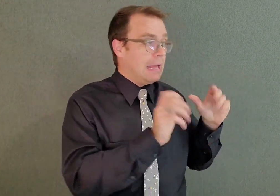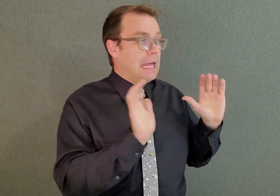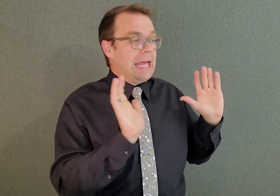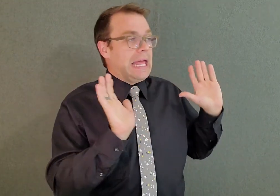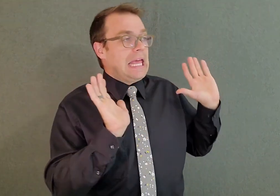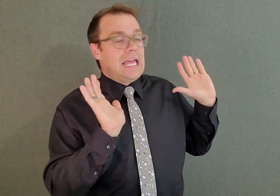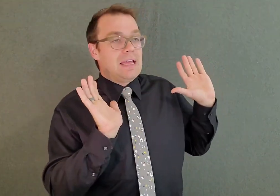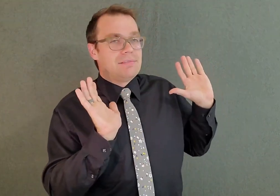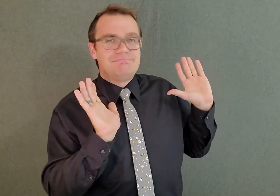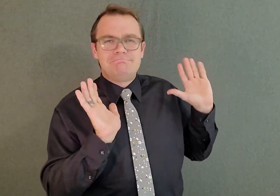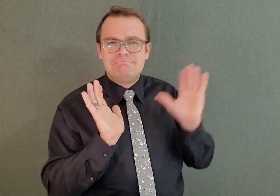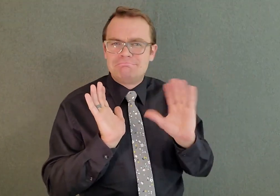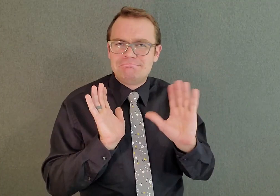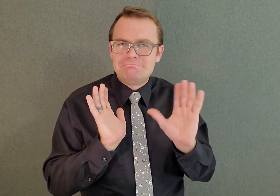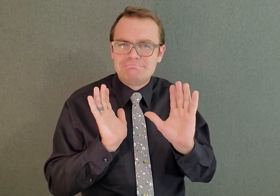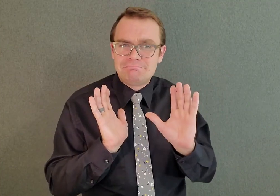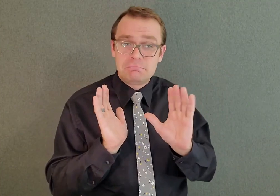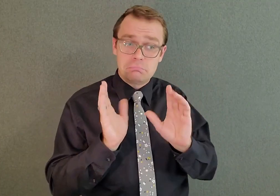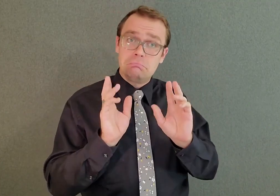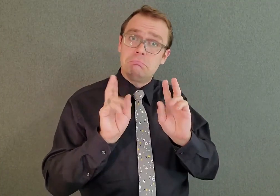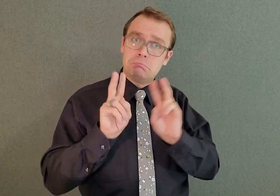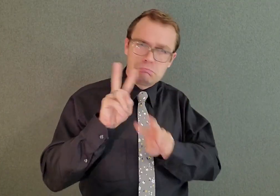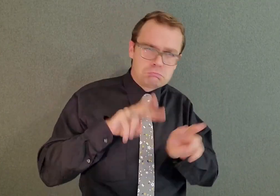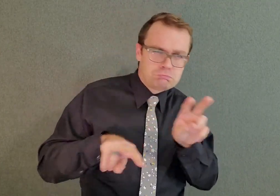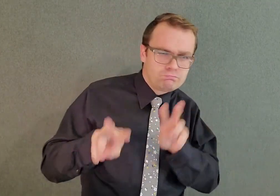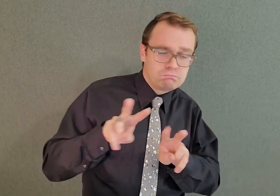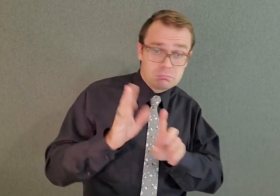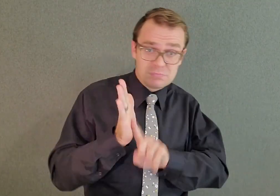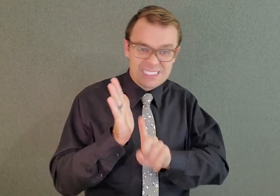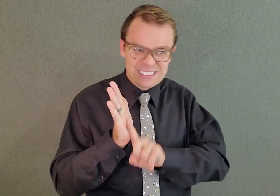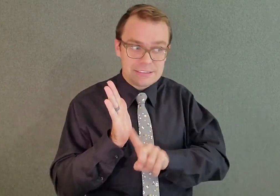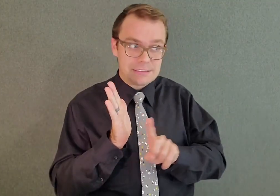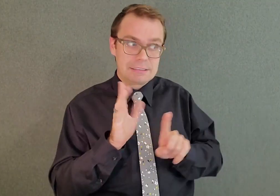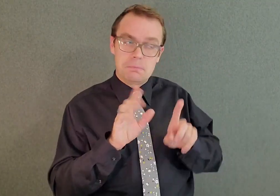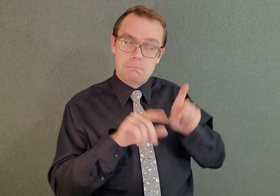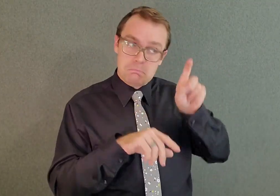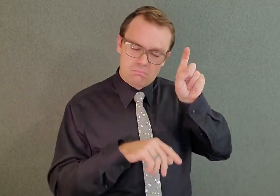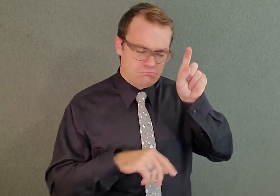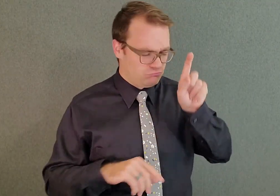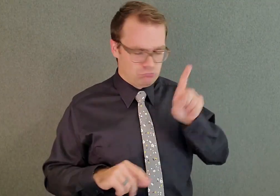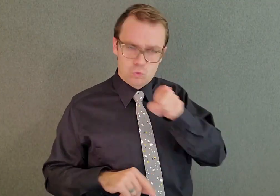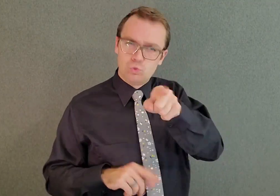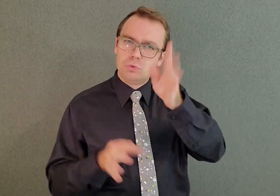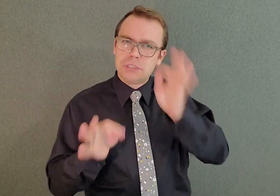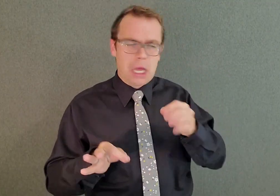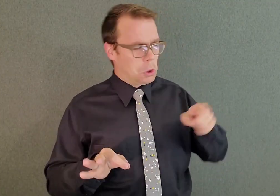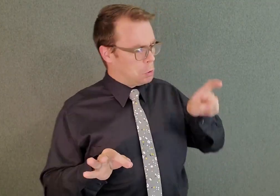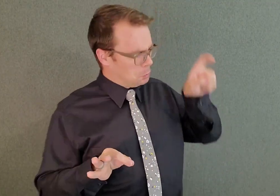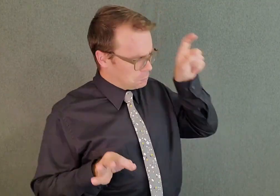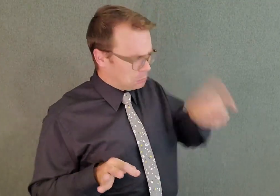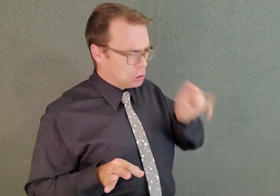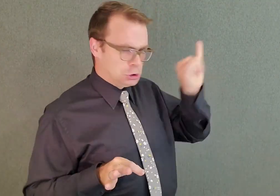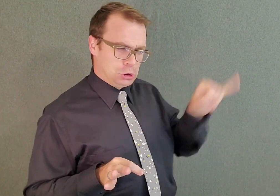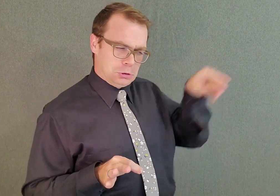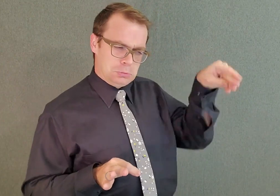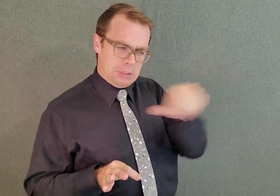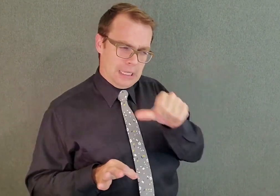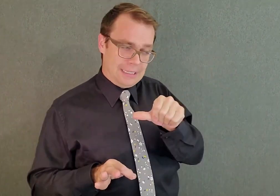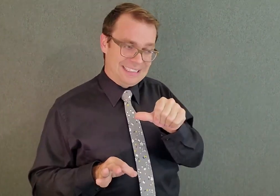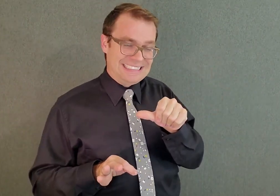your insurance pays. If after seeing your results you insist on using only your insurance, then corrective